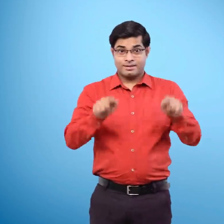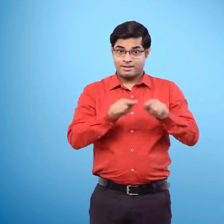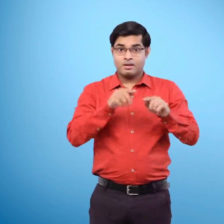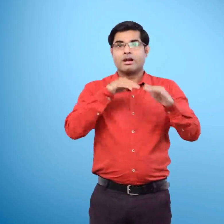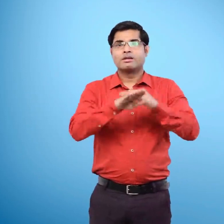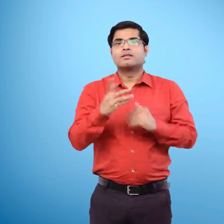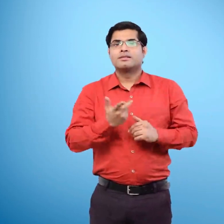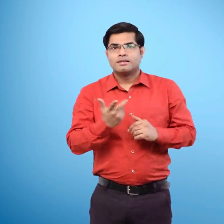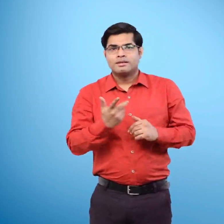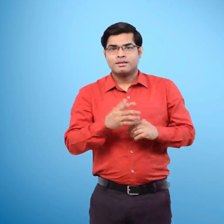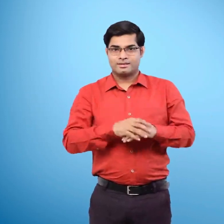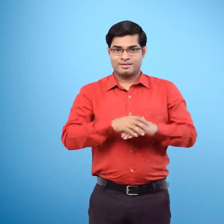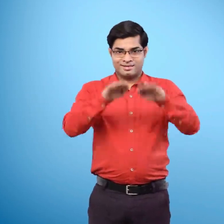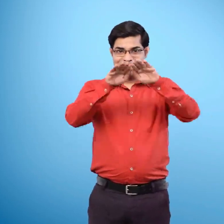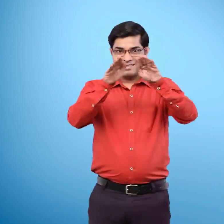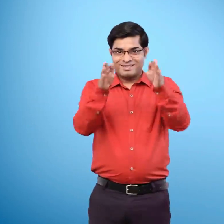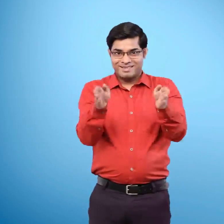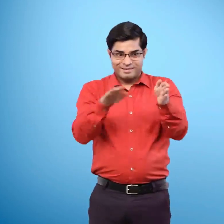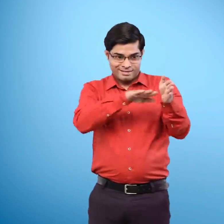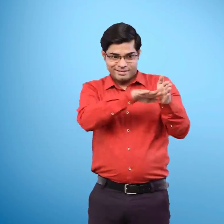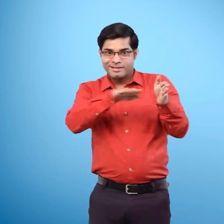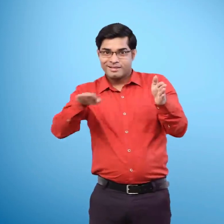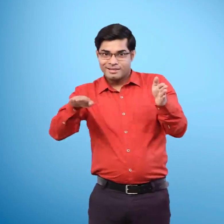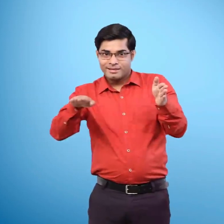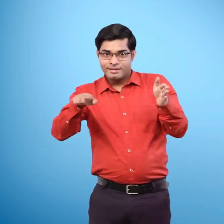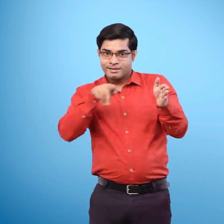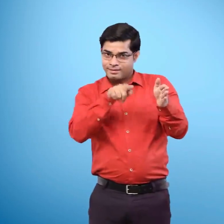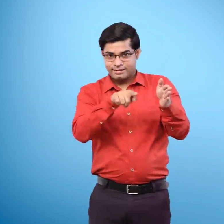Box 1. Half circle with curved side up.